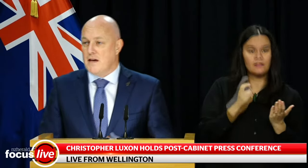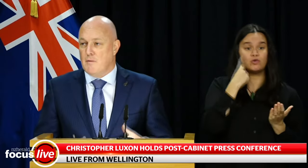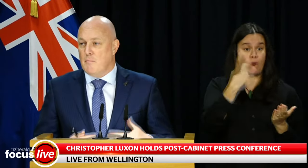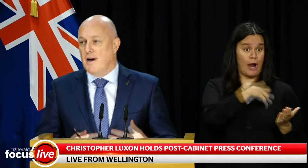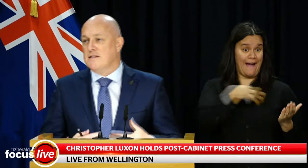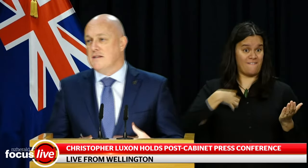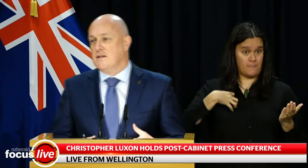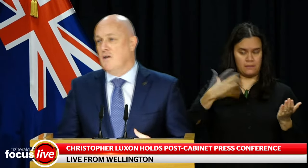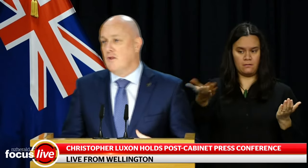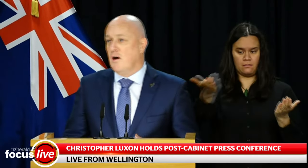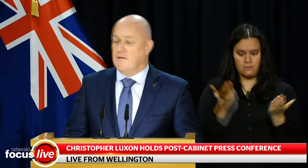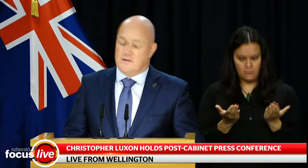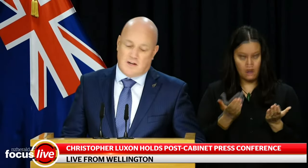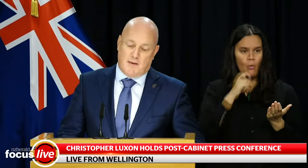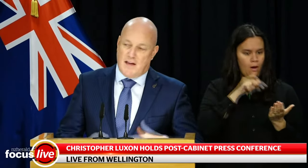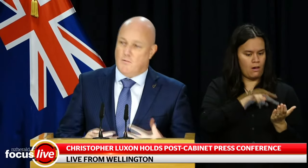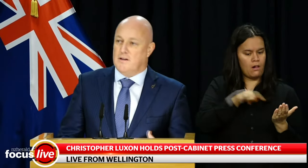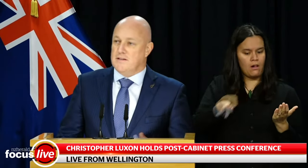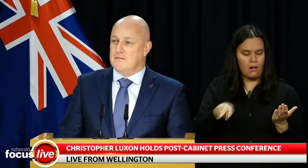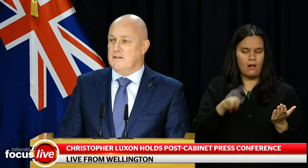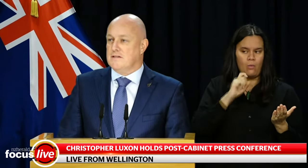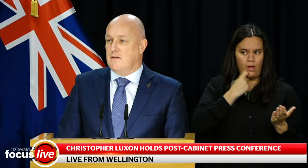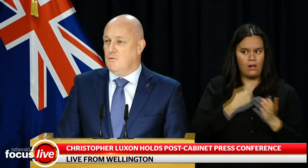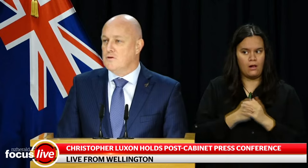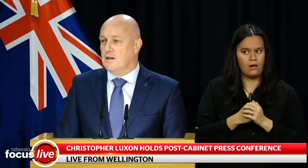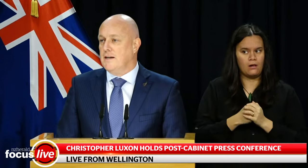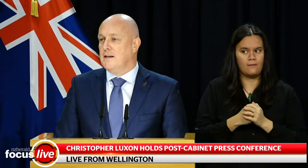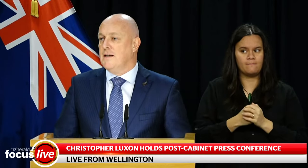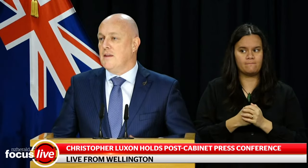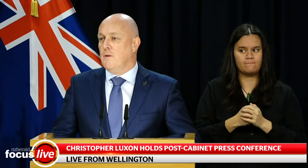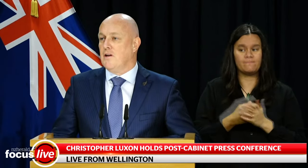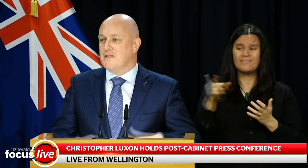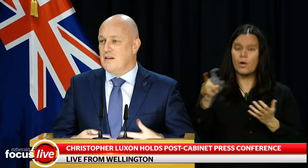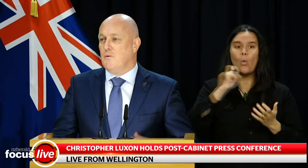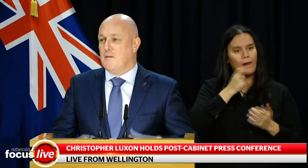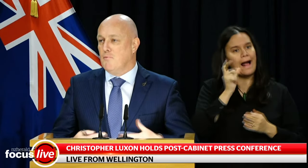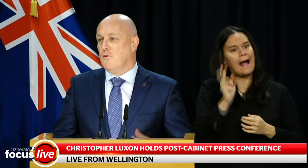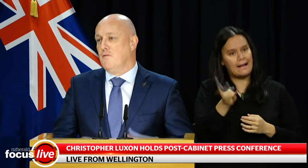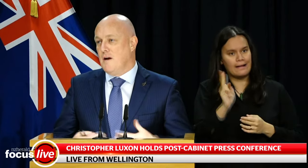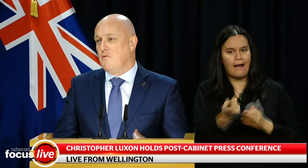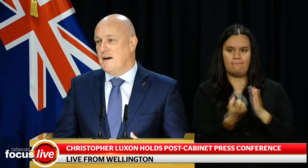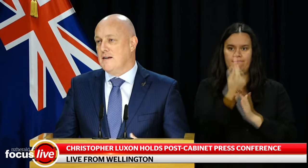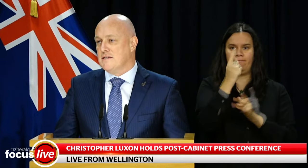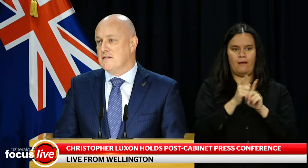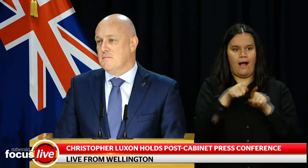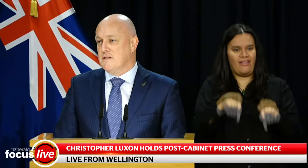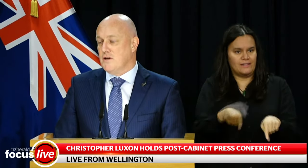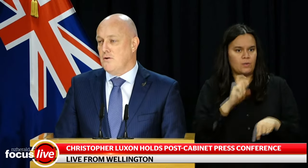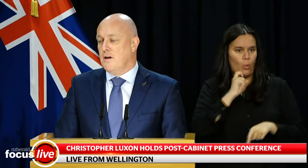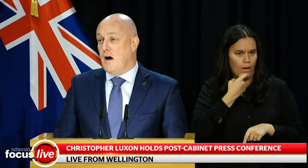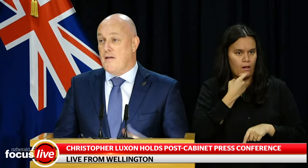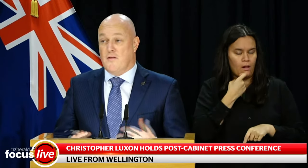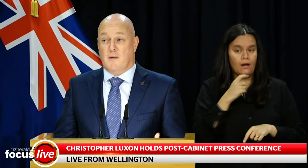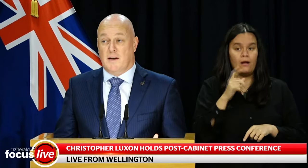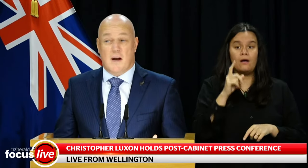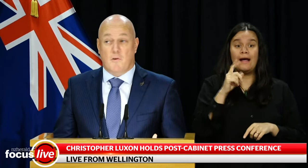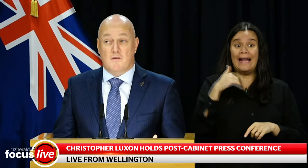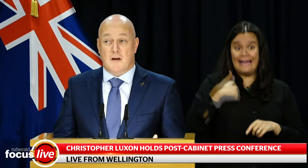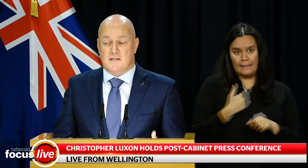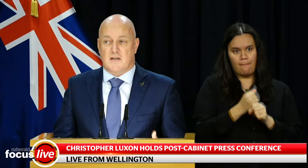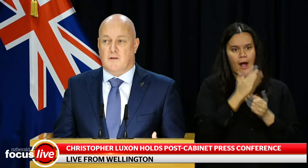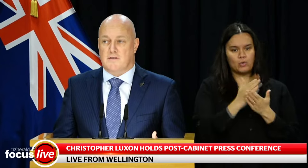We need to have a mindset of every time we have one of these events, unfortunately, that we continually improve and upgrade our systems. And so I think